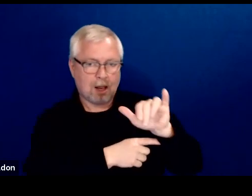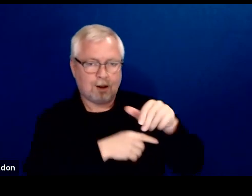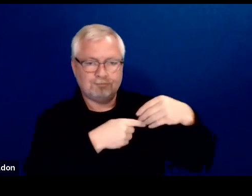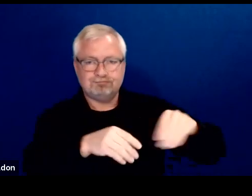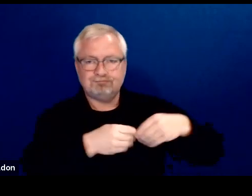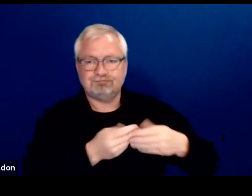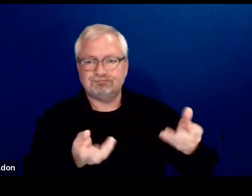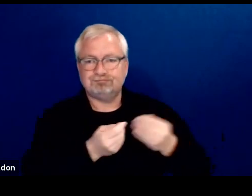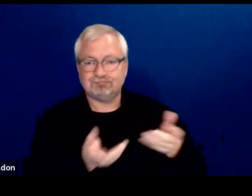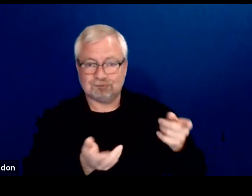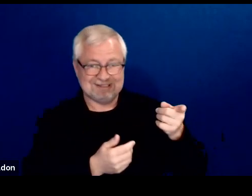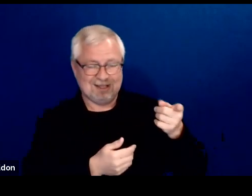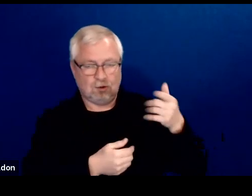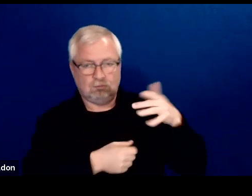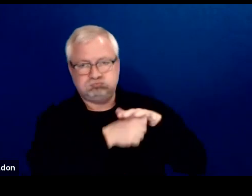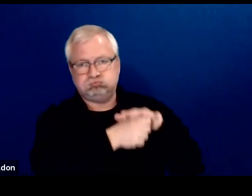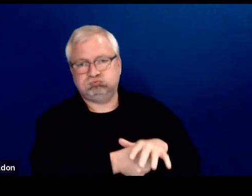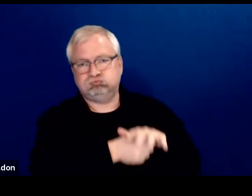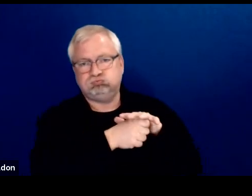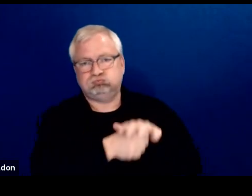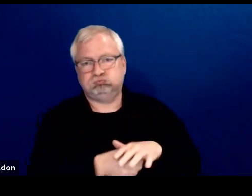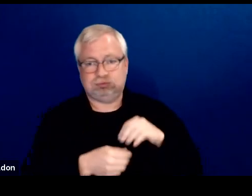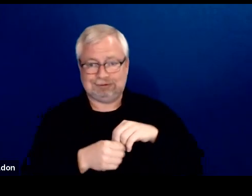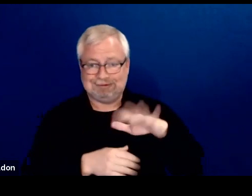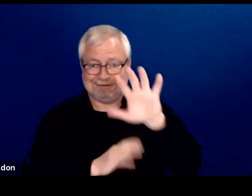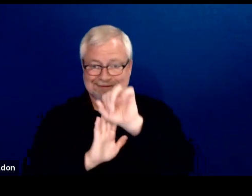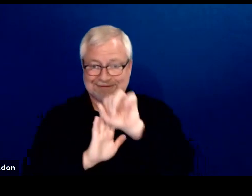might tell you this, we have private sector